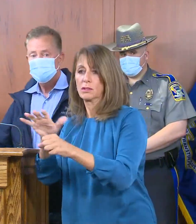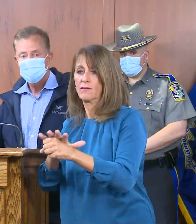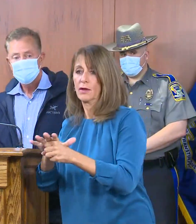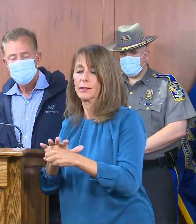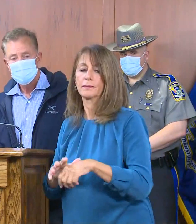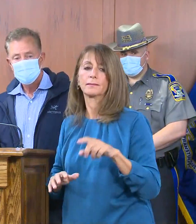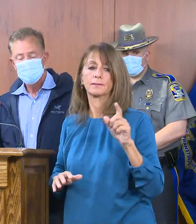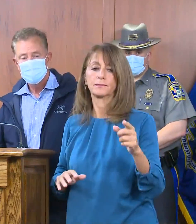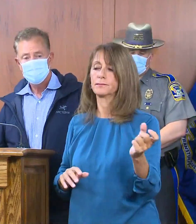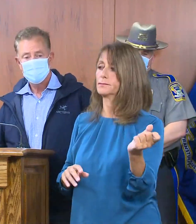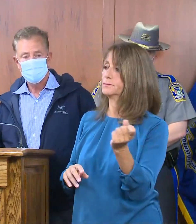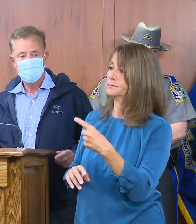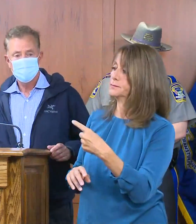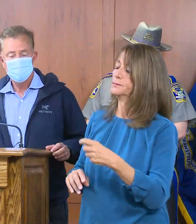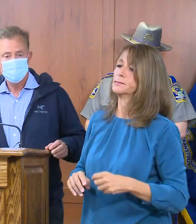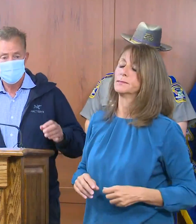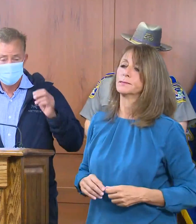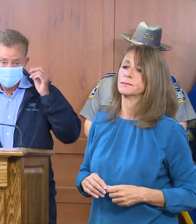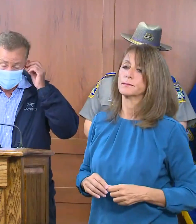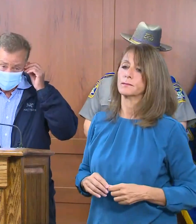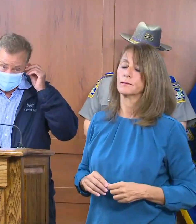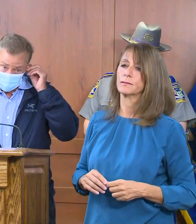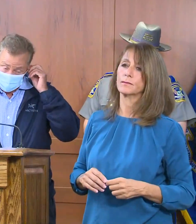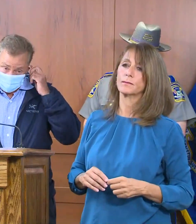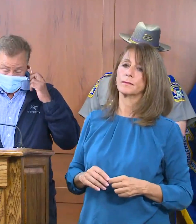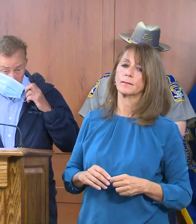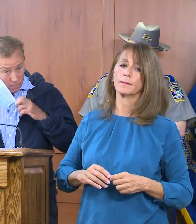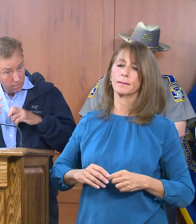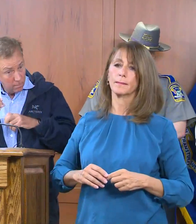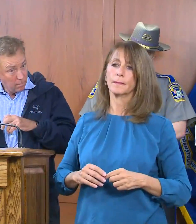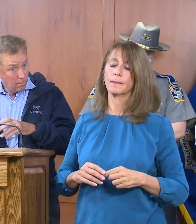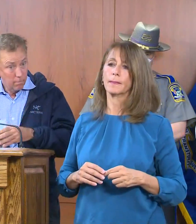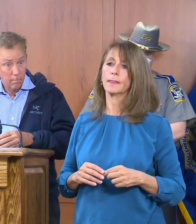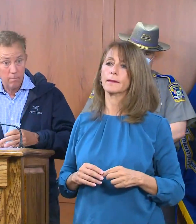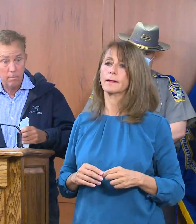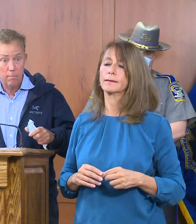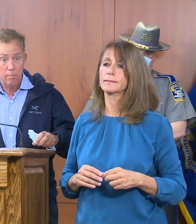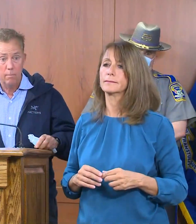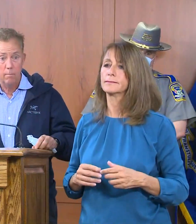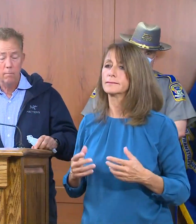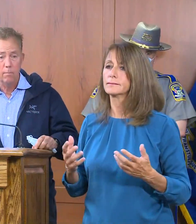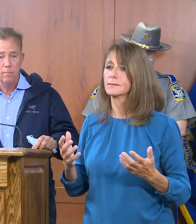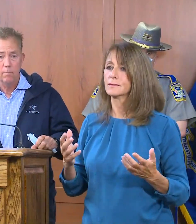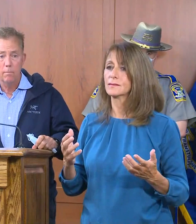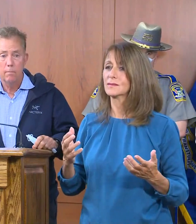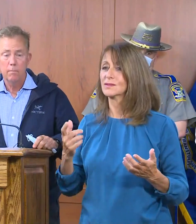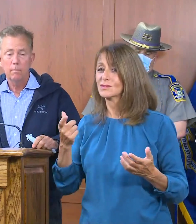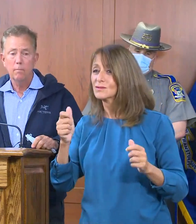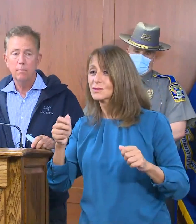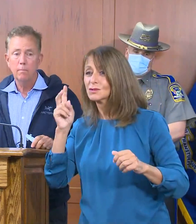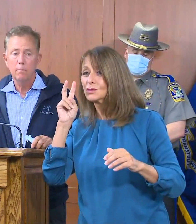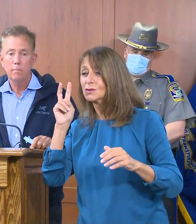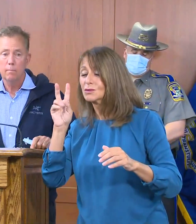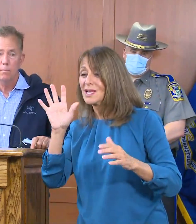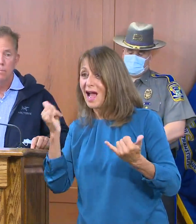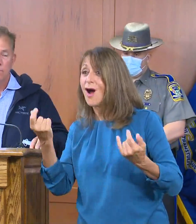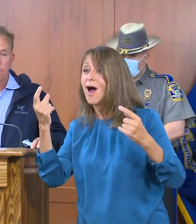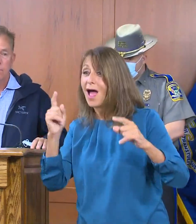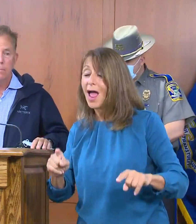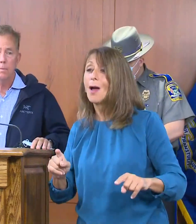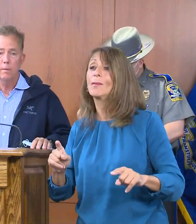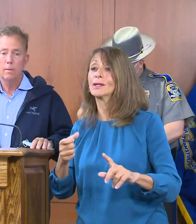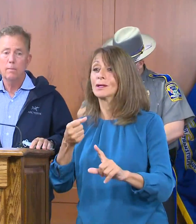Governor, it may be too early to say, but do you have any idea or an estimate of the damages that may have been seen in the southern part of Connecticut